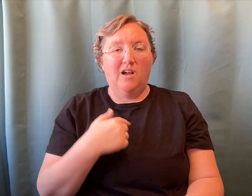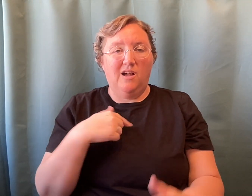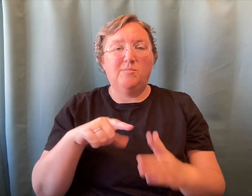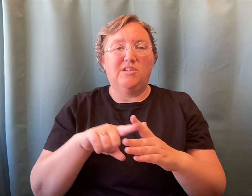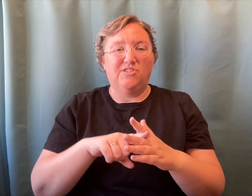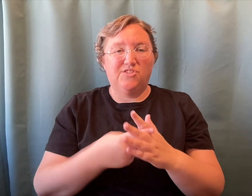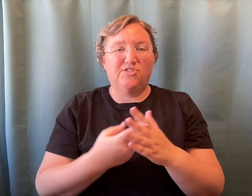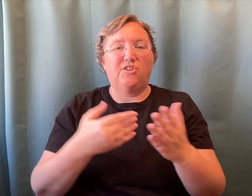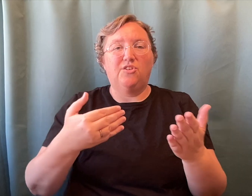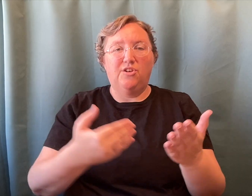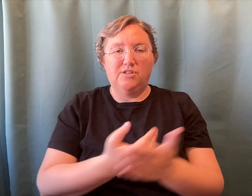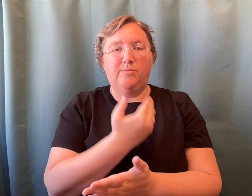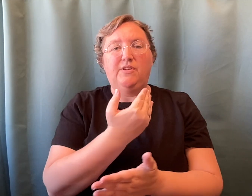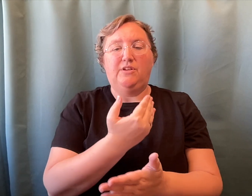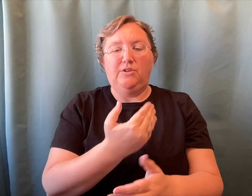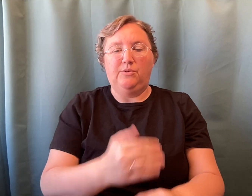I'm going to start something new.